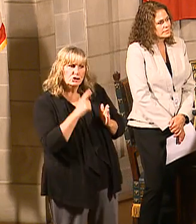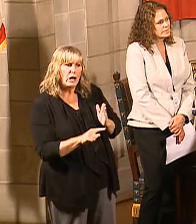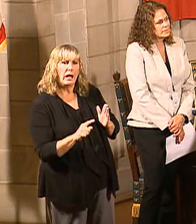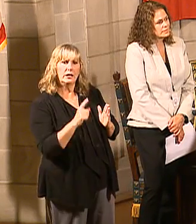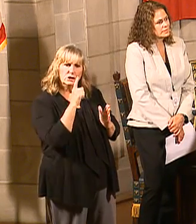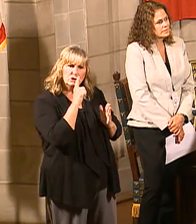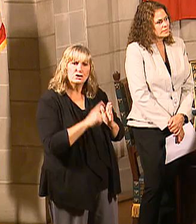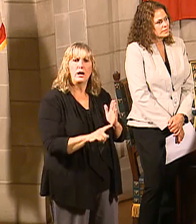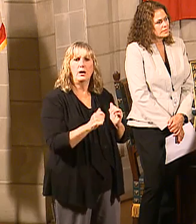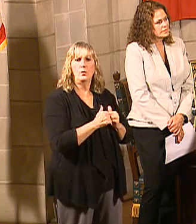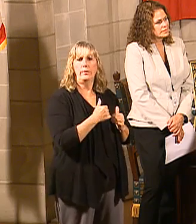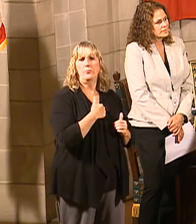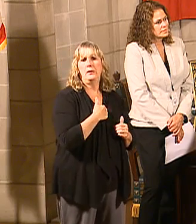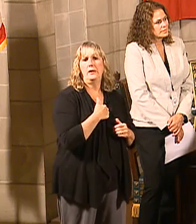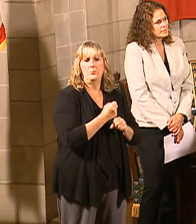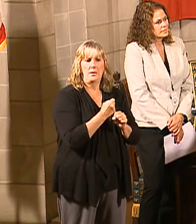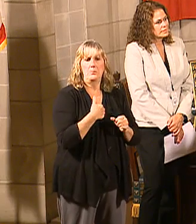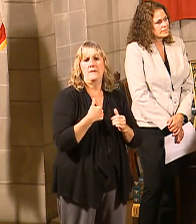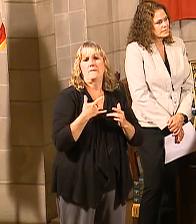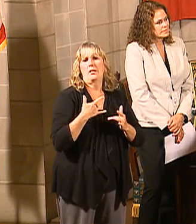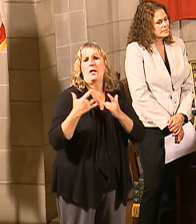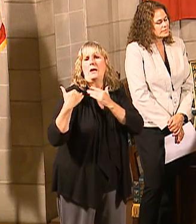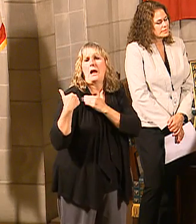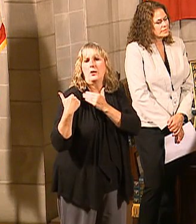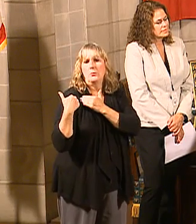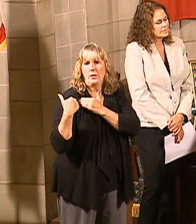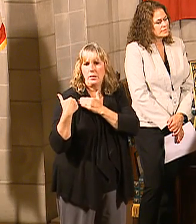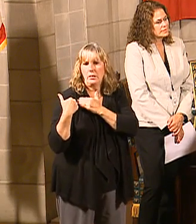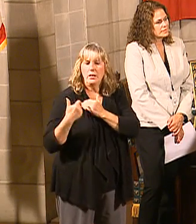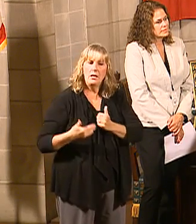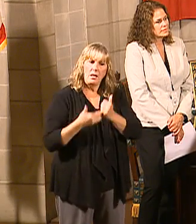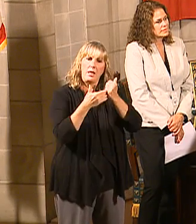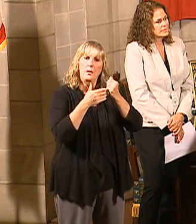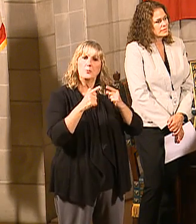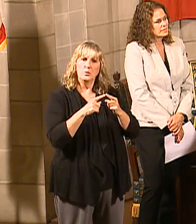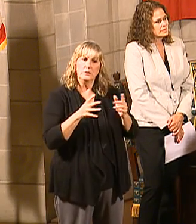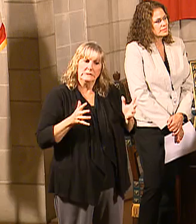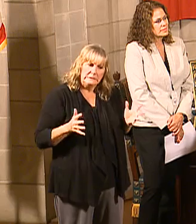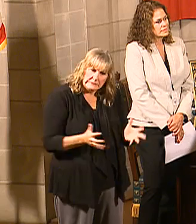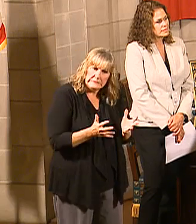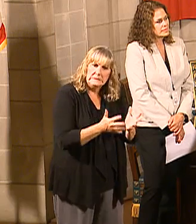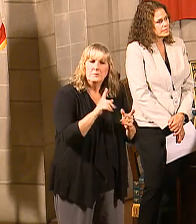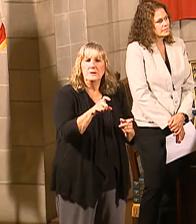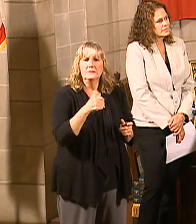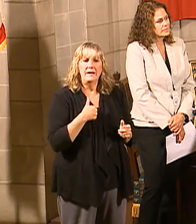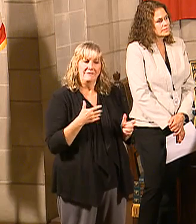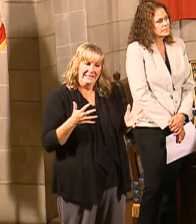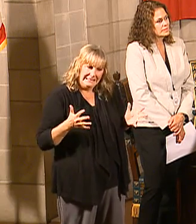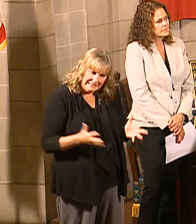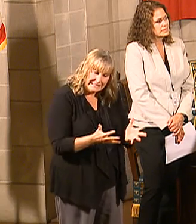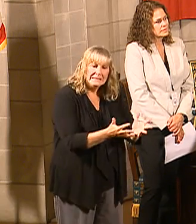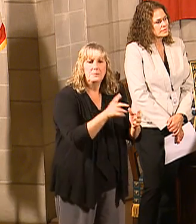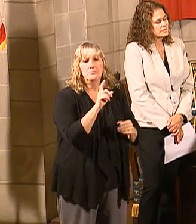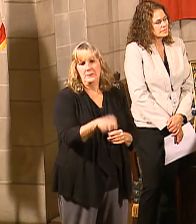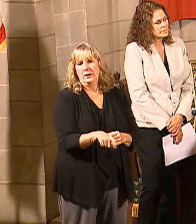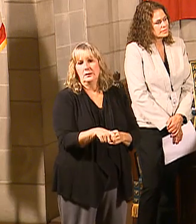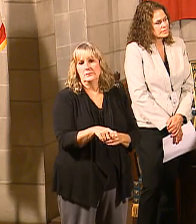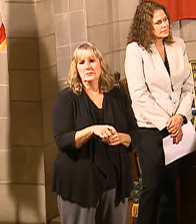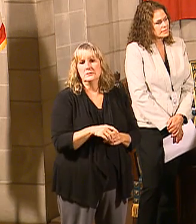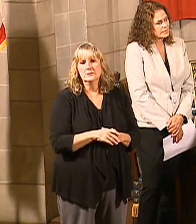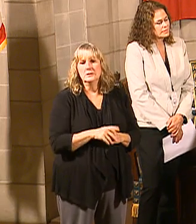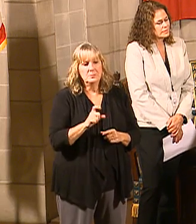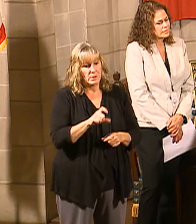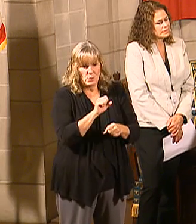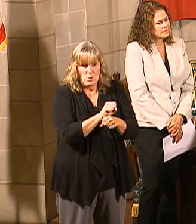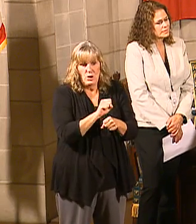having that accountability, it helps push you. You have to have the drive. This is something that you